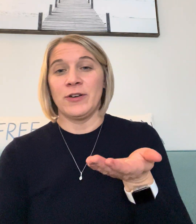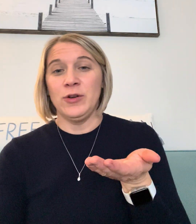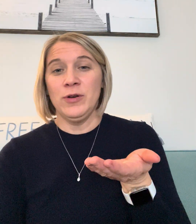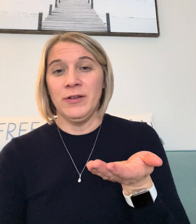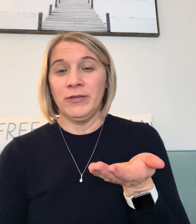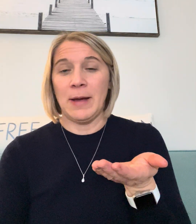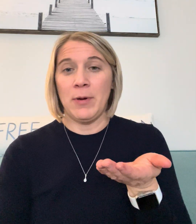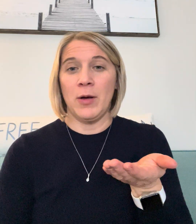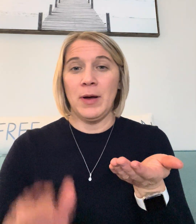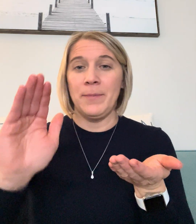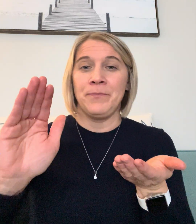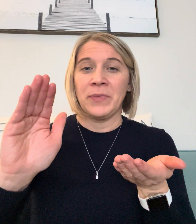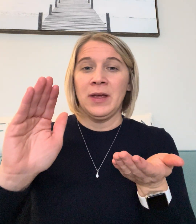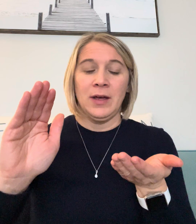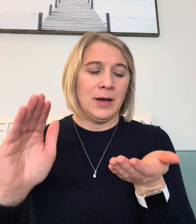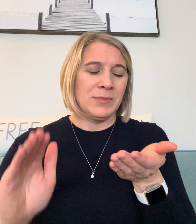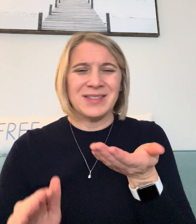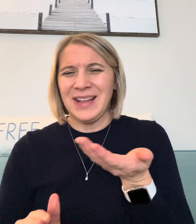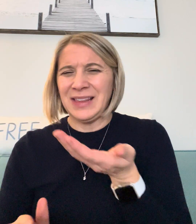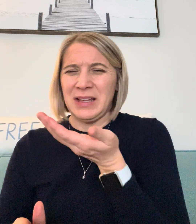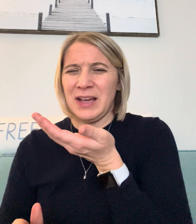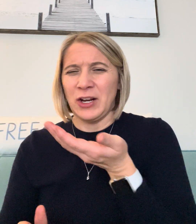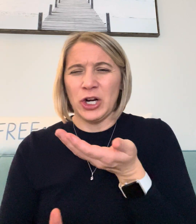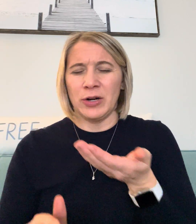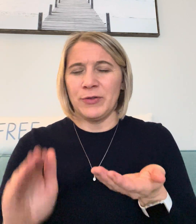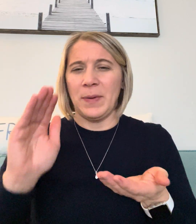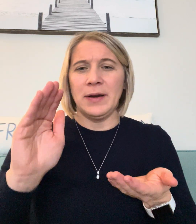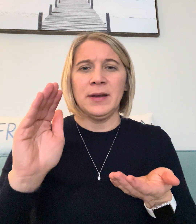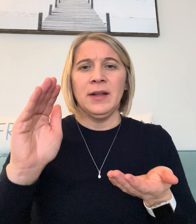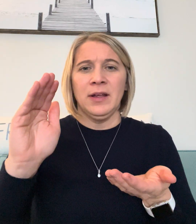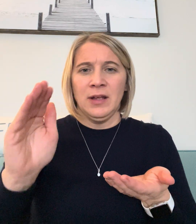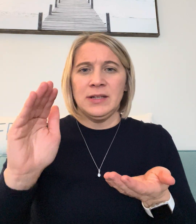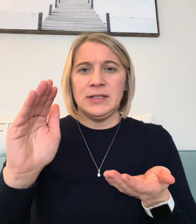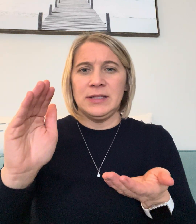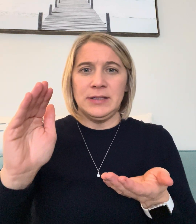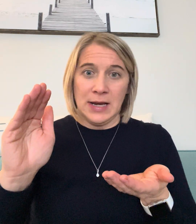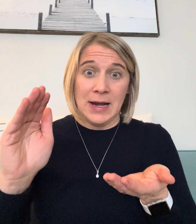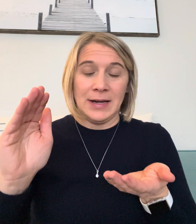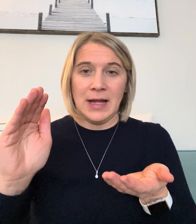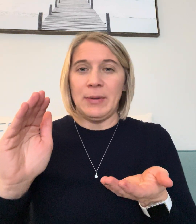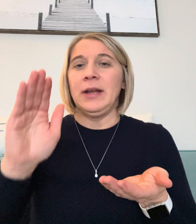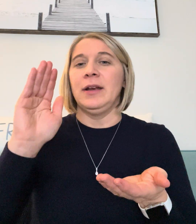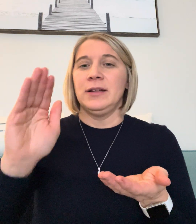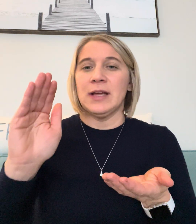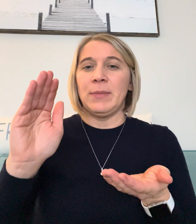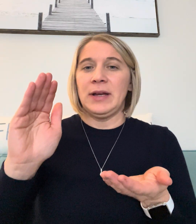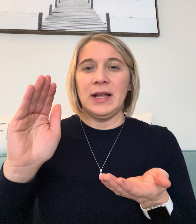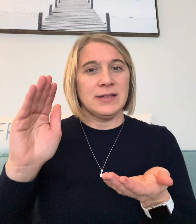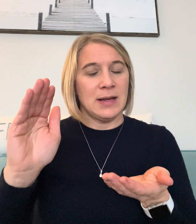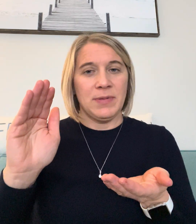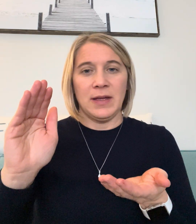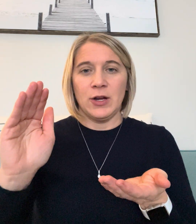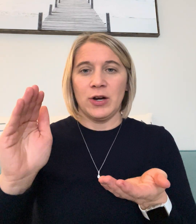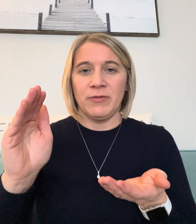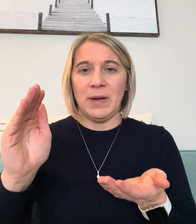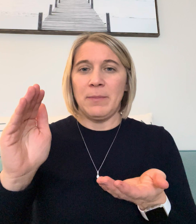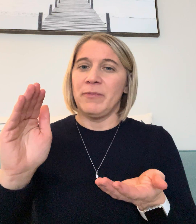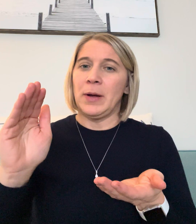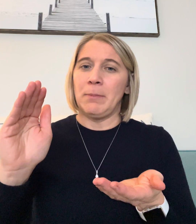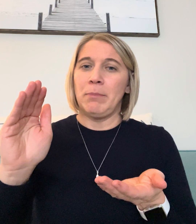new, flat palm up, slightly kind of curved, bent, non-dominant. Dominant hand, same thing, curved, bent, palm's